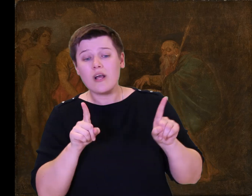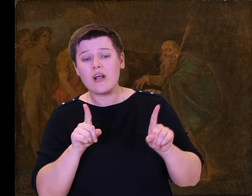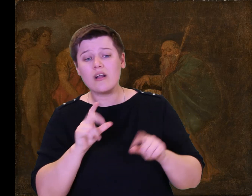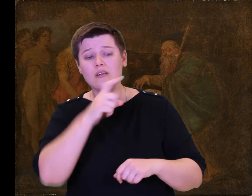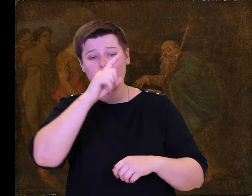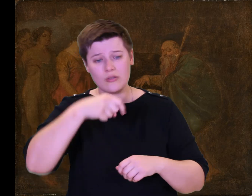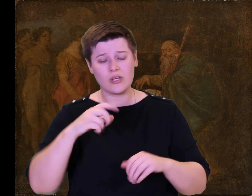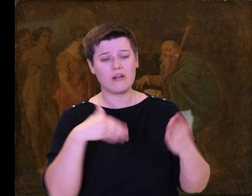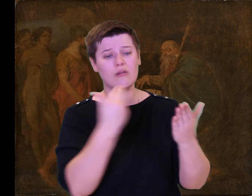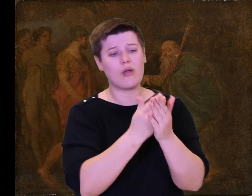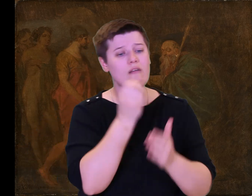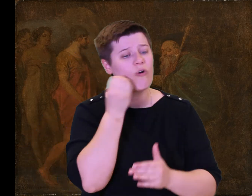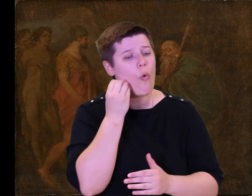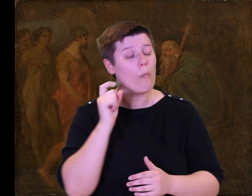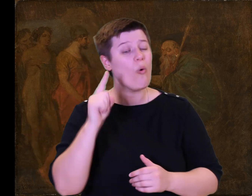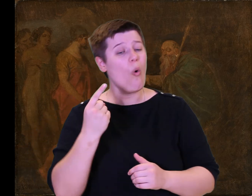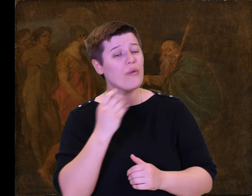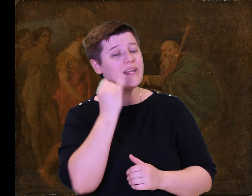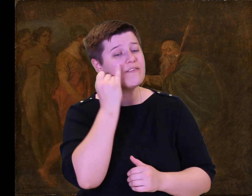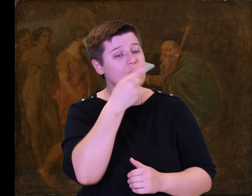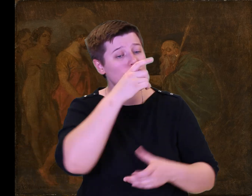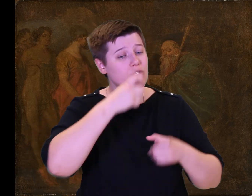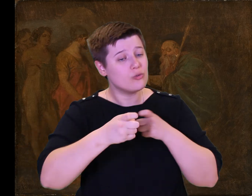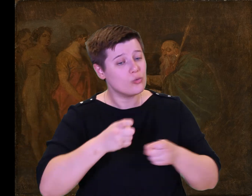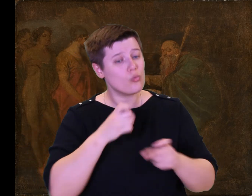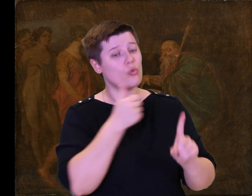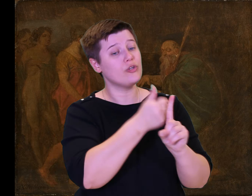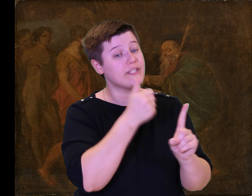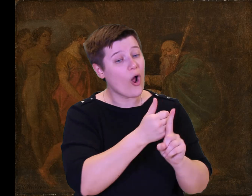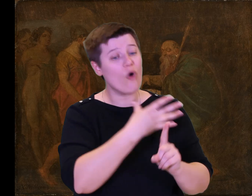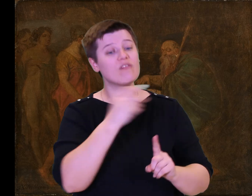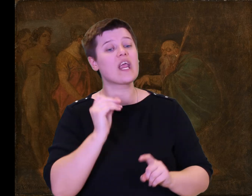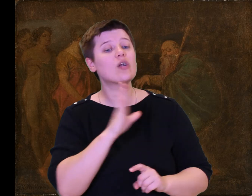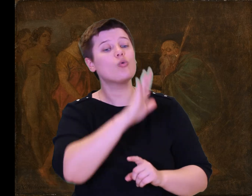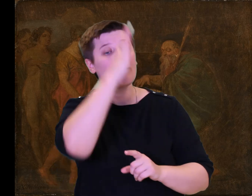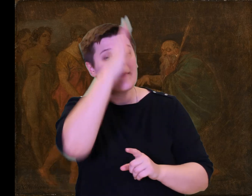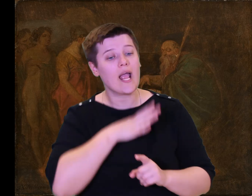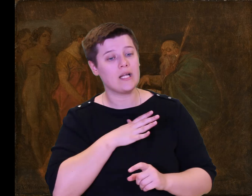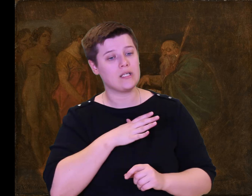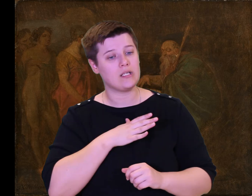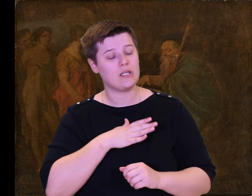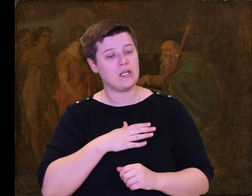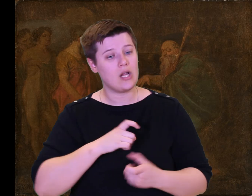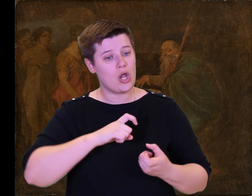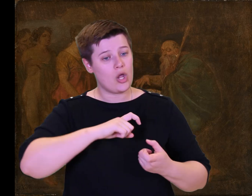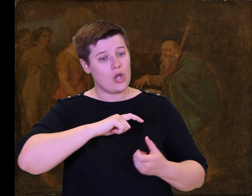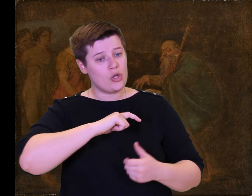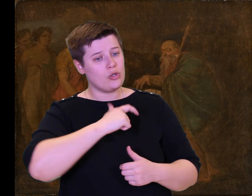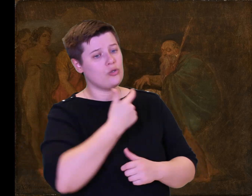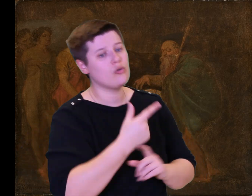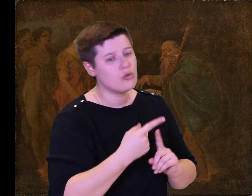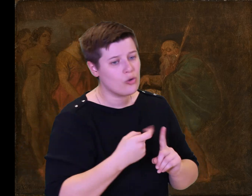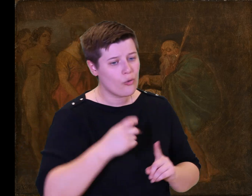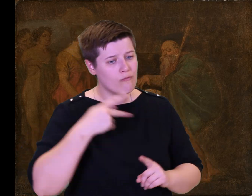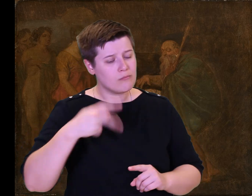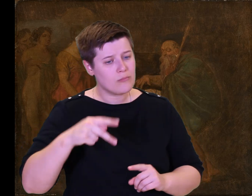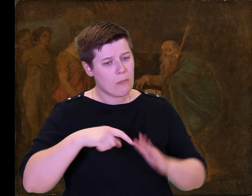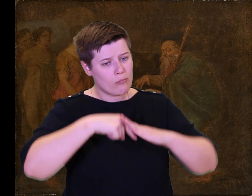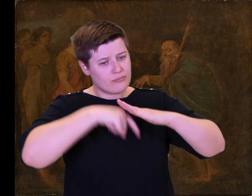Step back now from the pit. Hold up your sharp sword so that I may drink the blood and speak